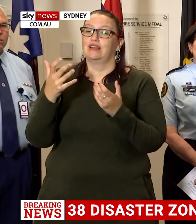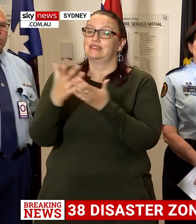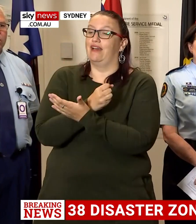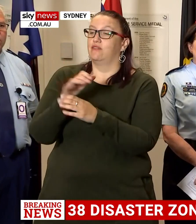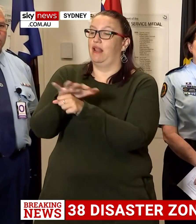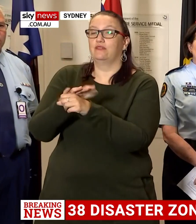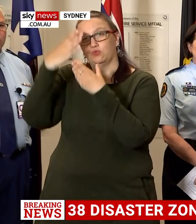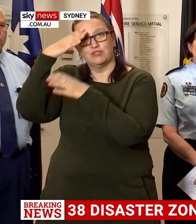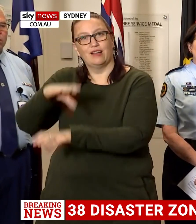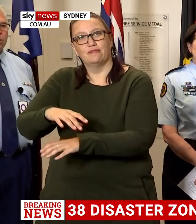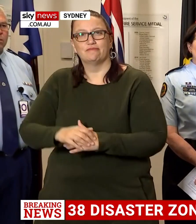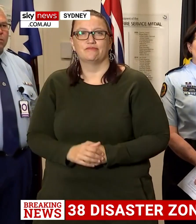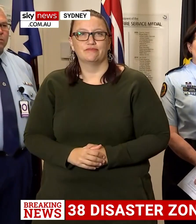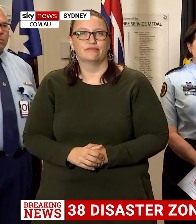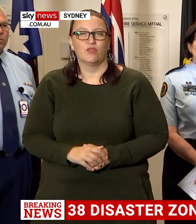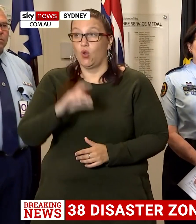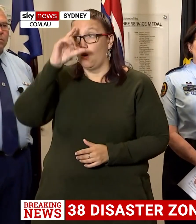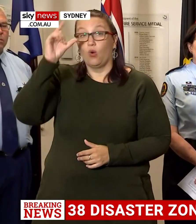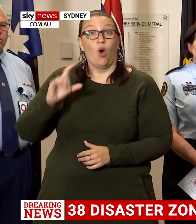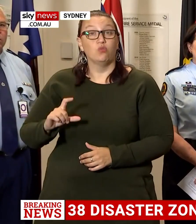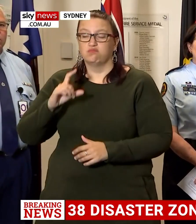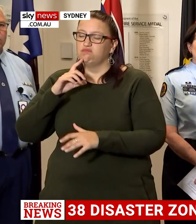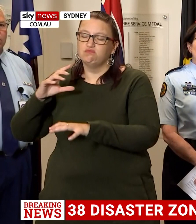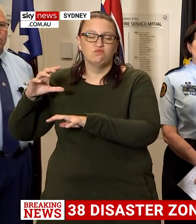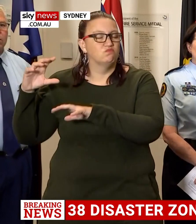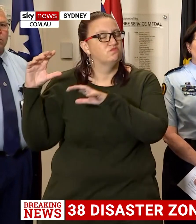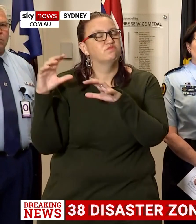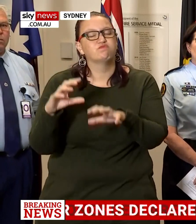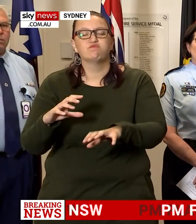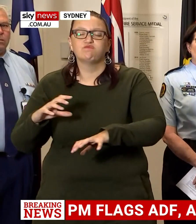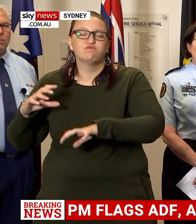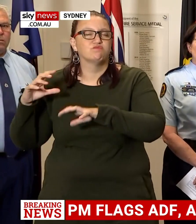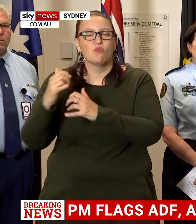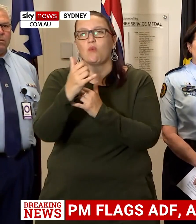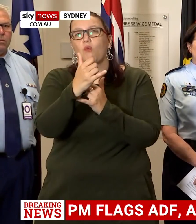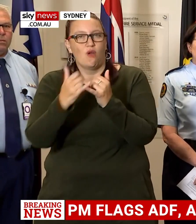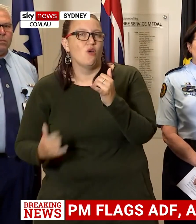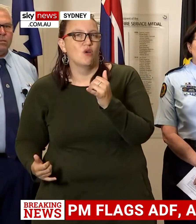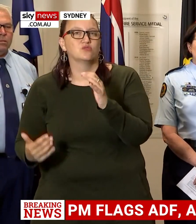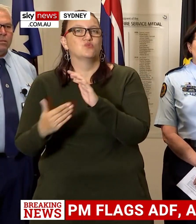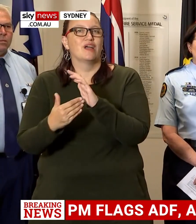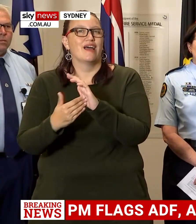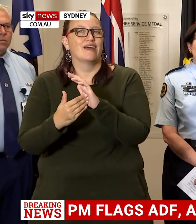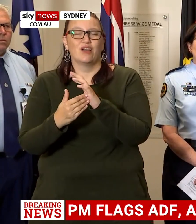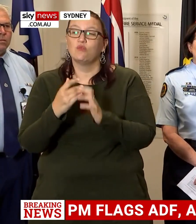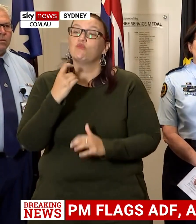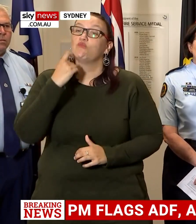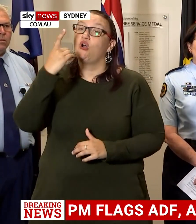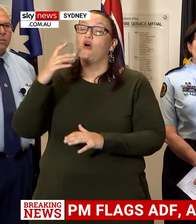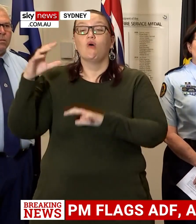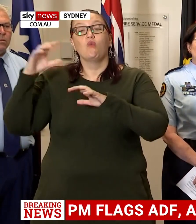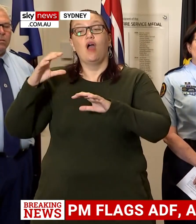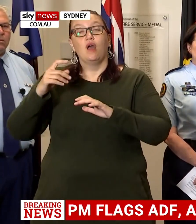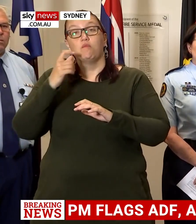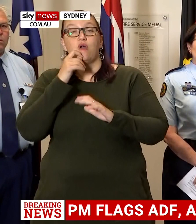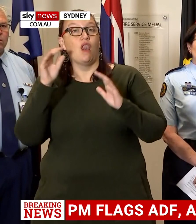conditions, rainfall on the coast will be quite severe today. And even if conditions ease tomorrow with the rain, the flood situation can actually